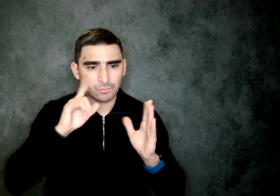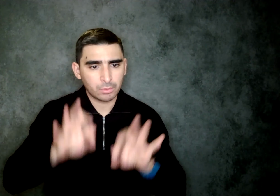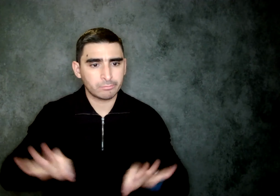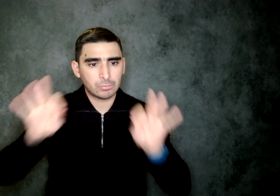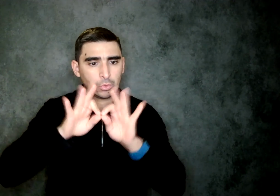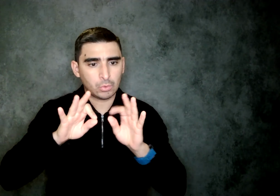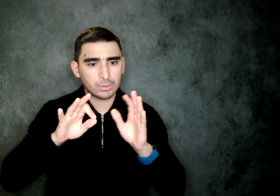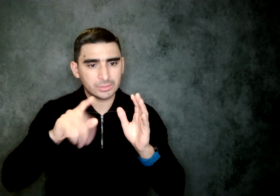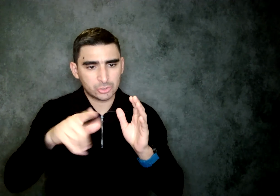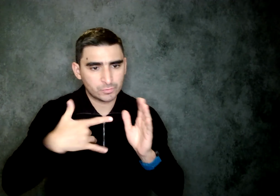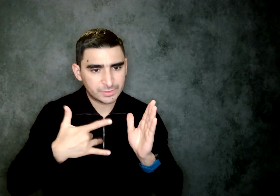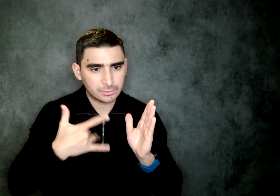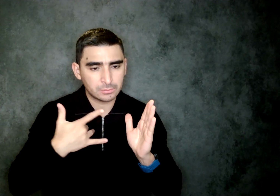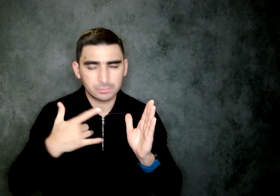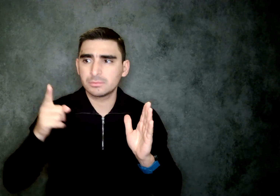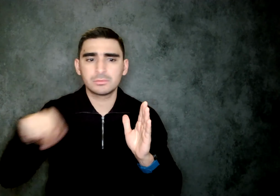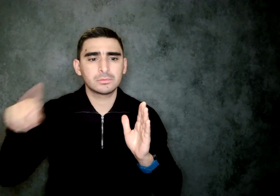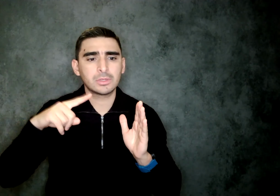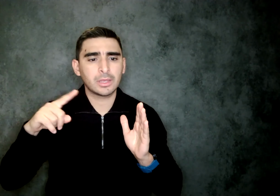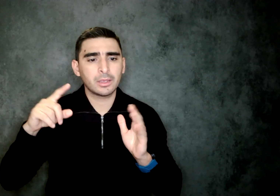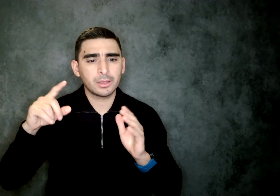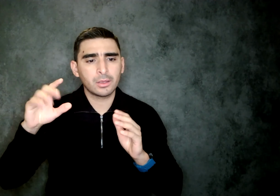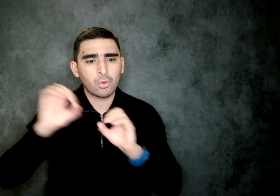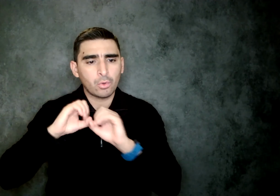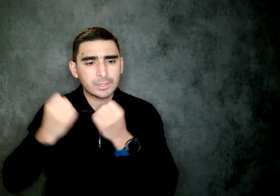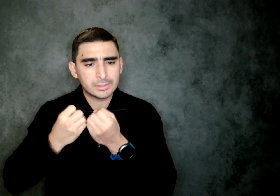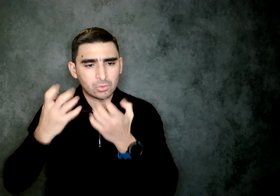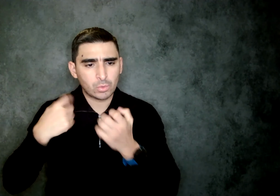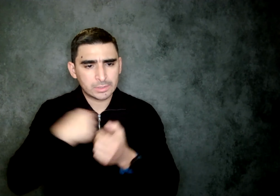and the commissioners would like us to think about.